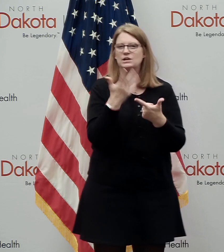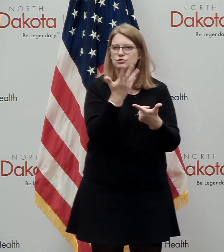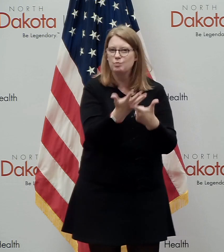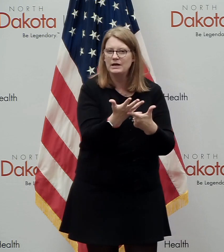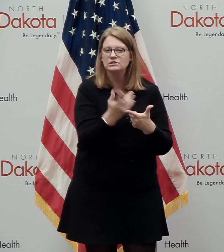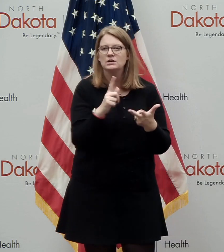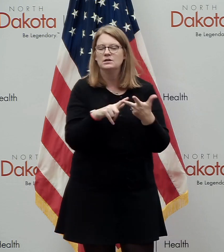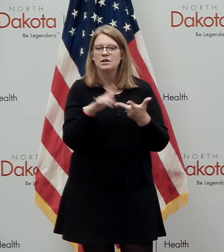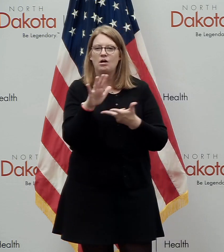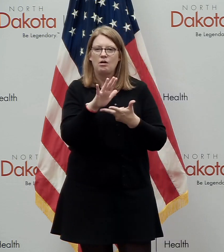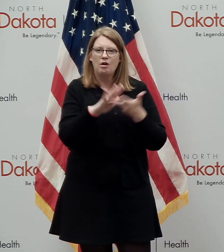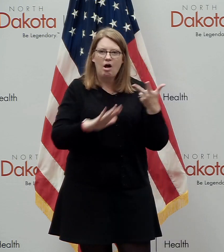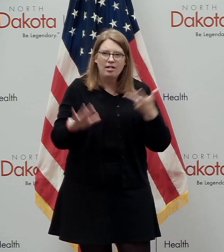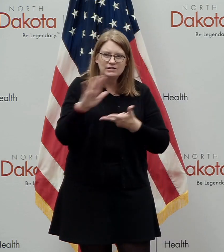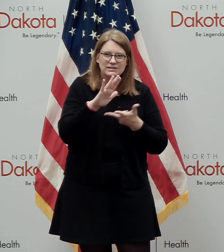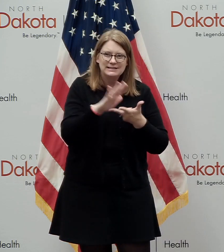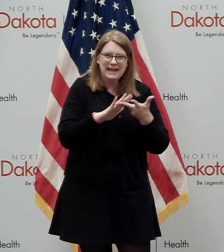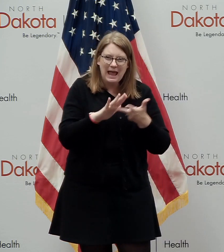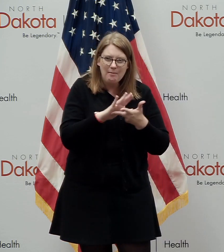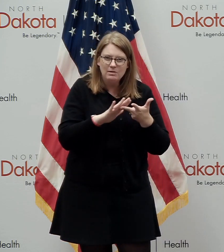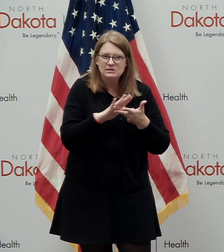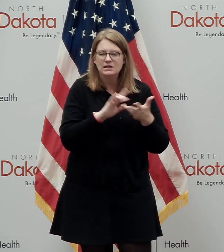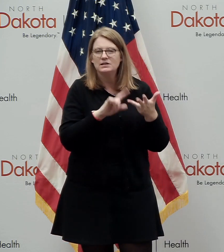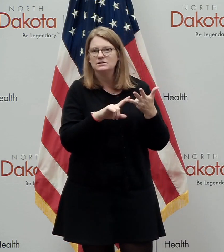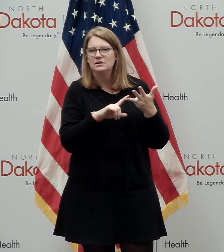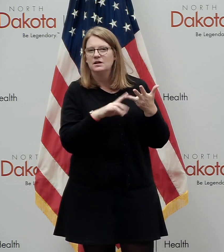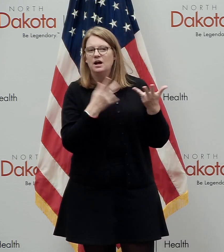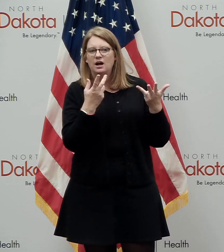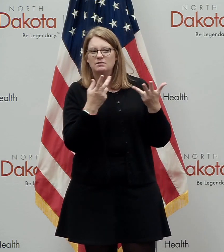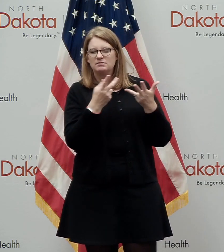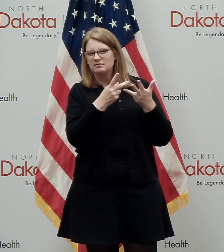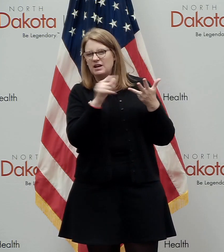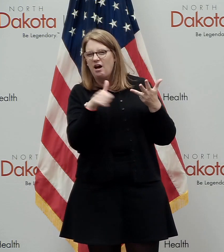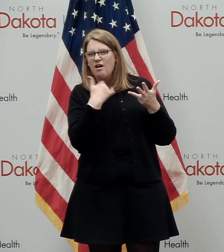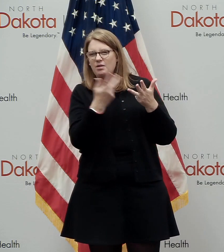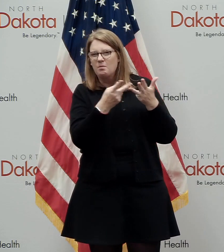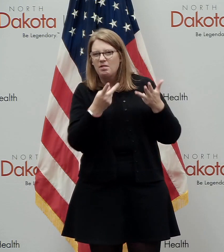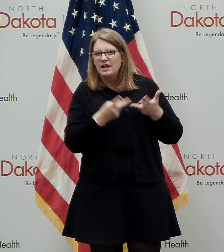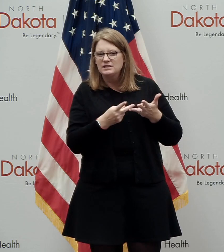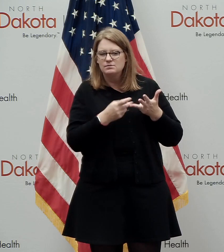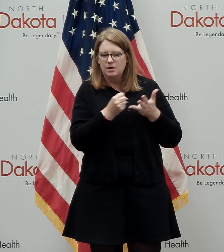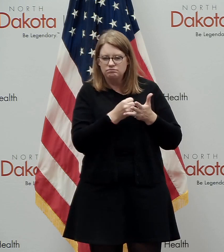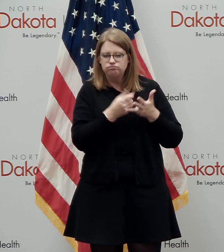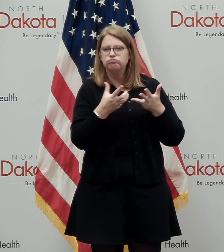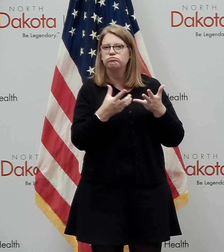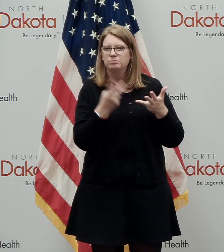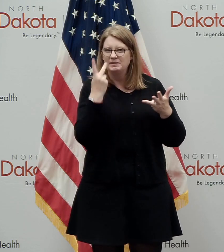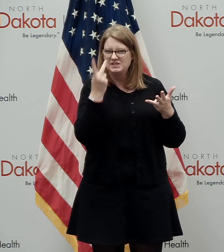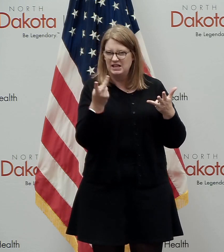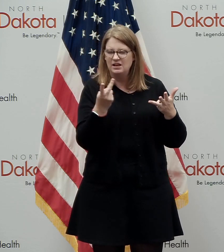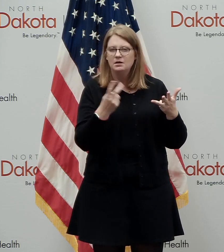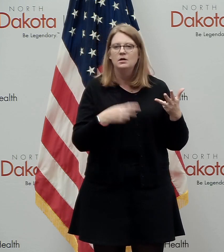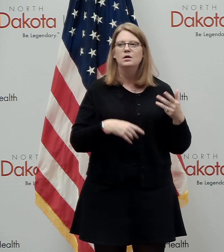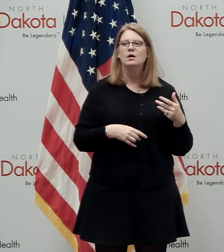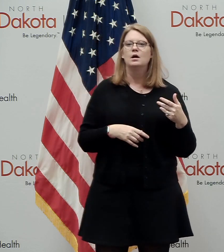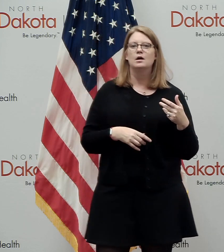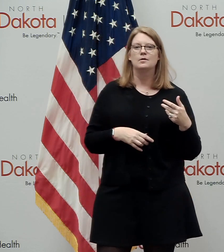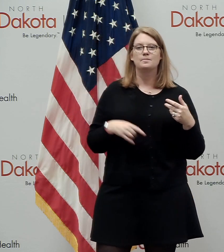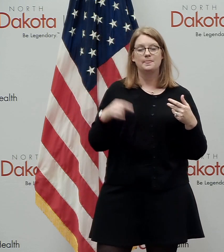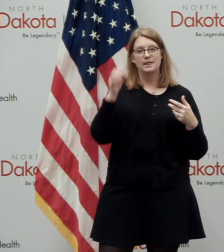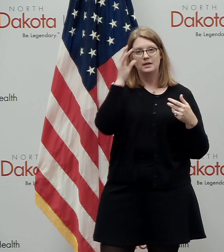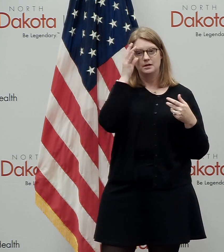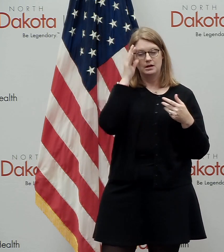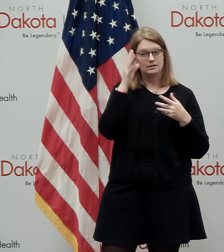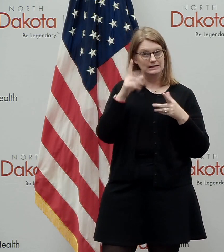on our college campuses, places where we've seen outbreaks in other states. But as we've continued to lead on